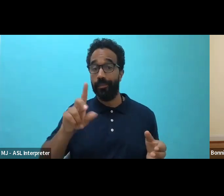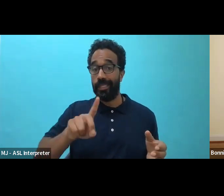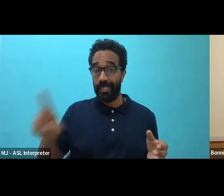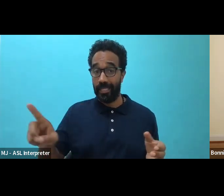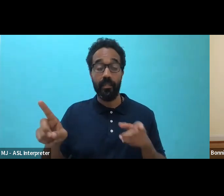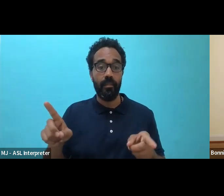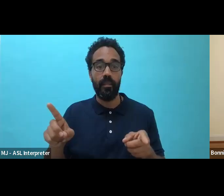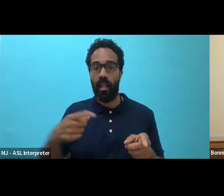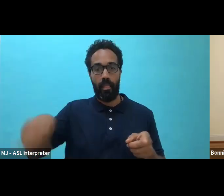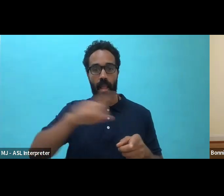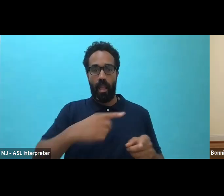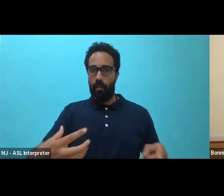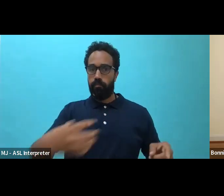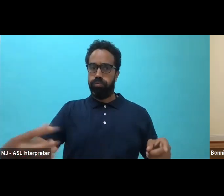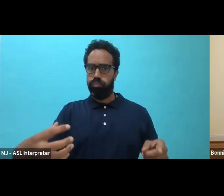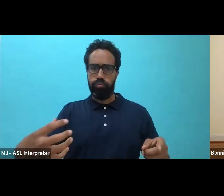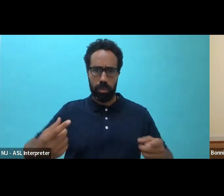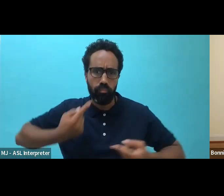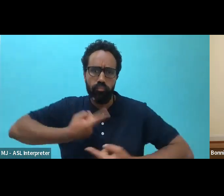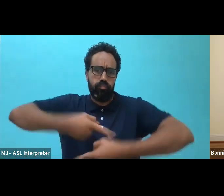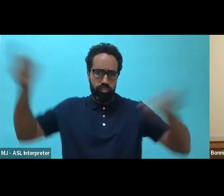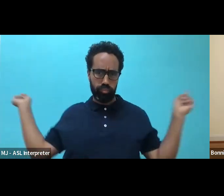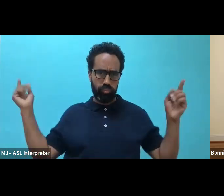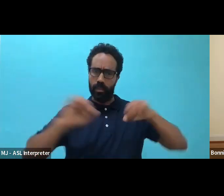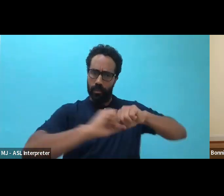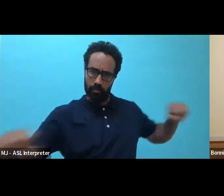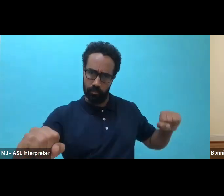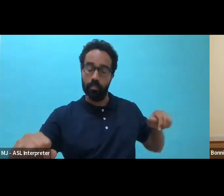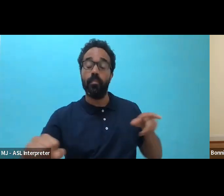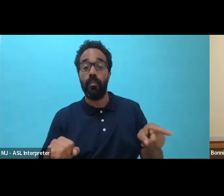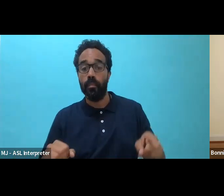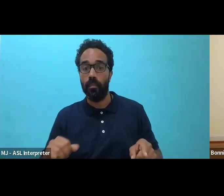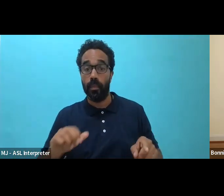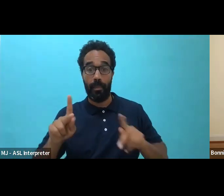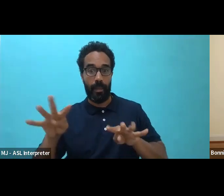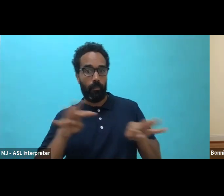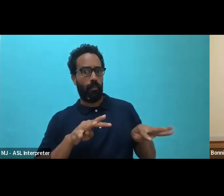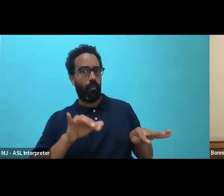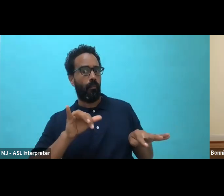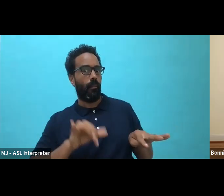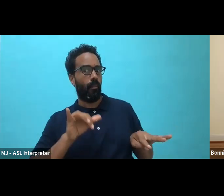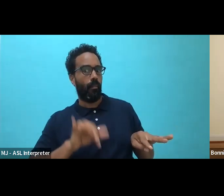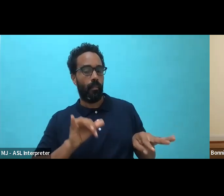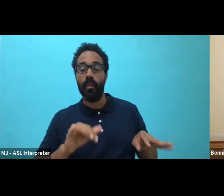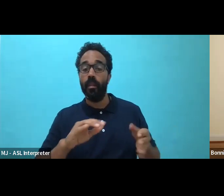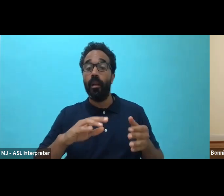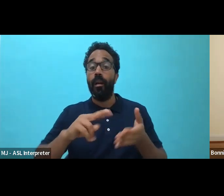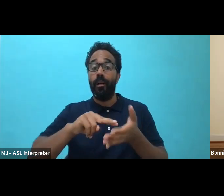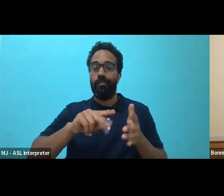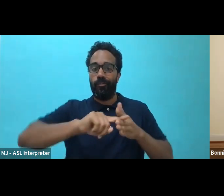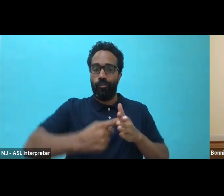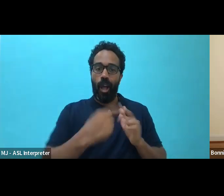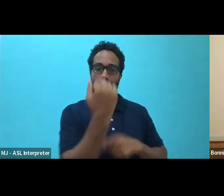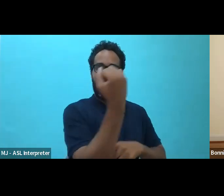on that public outcry, we began to close down the